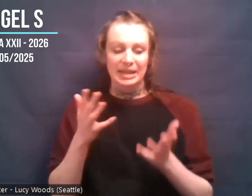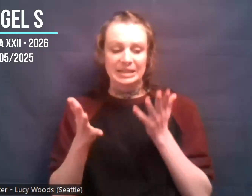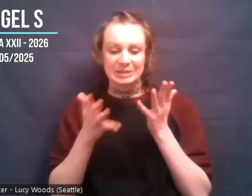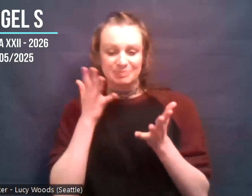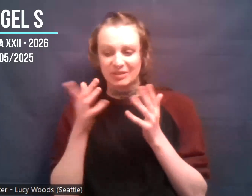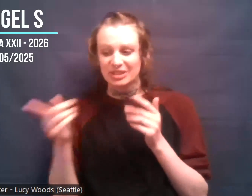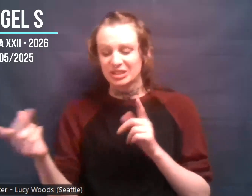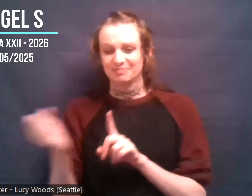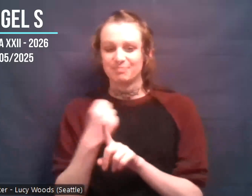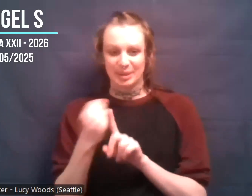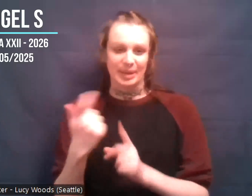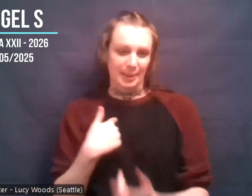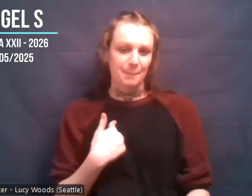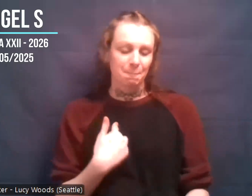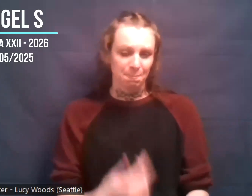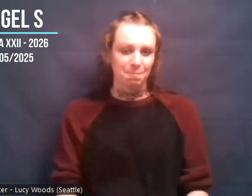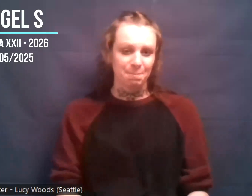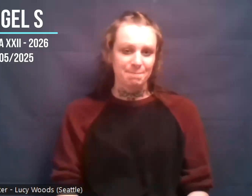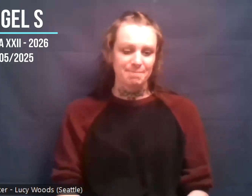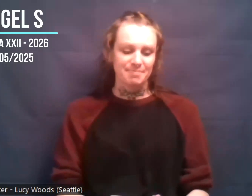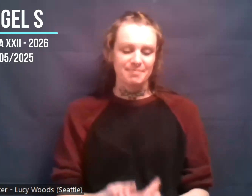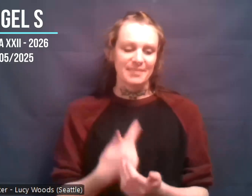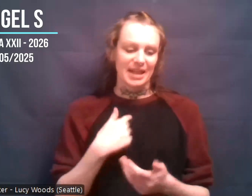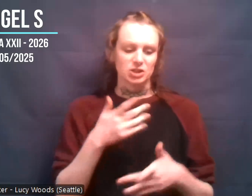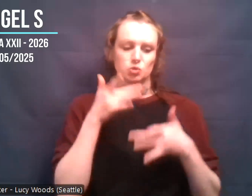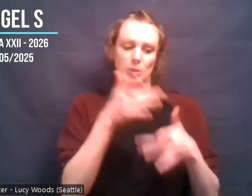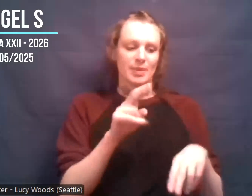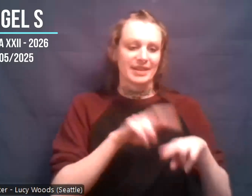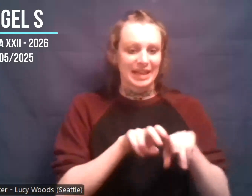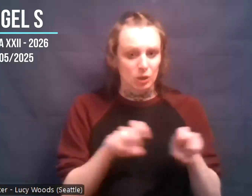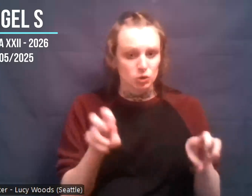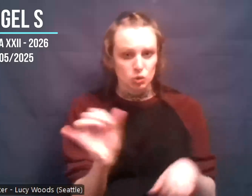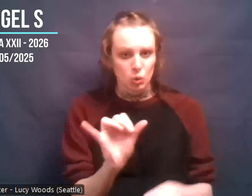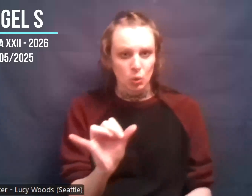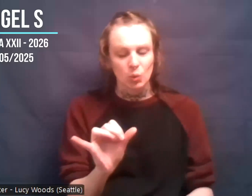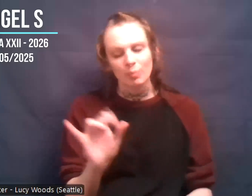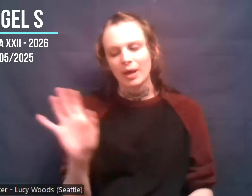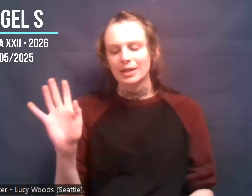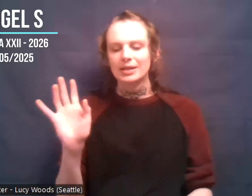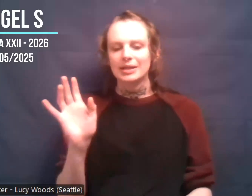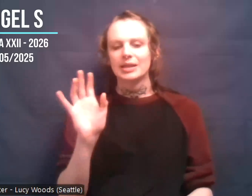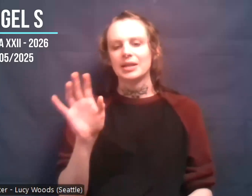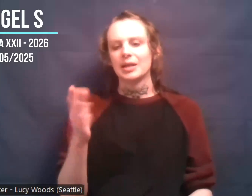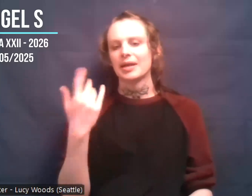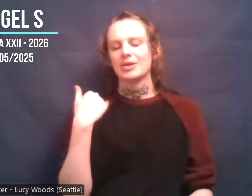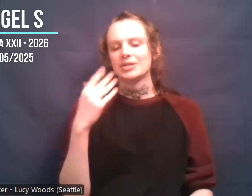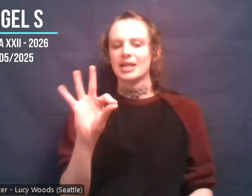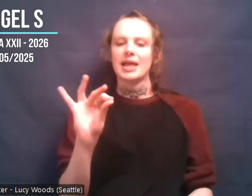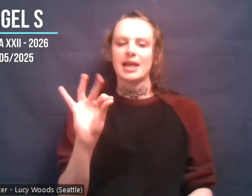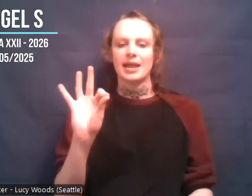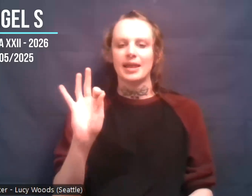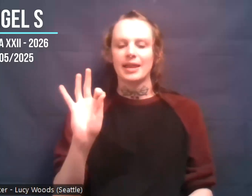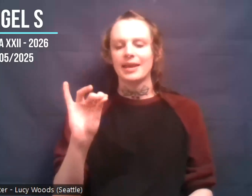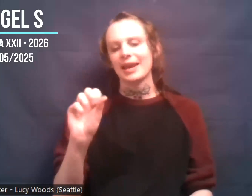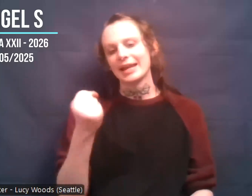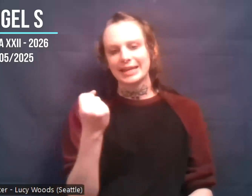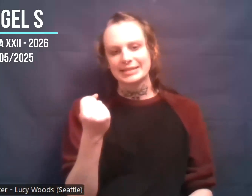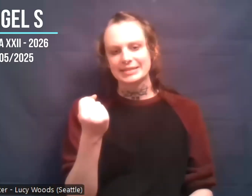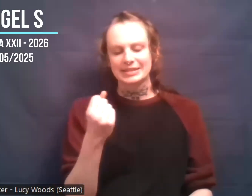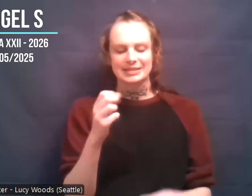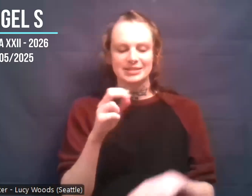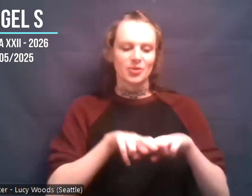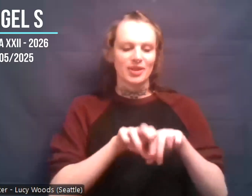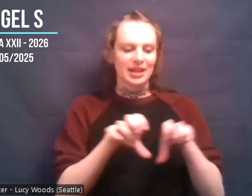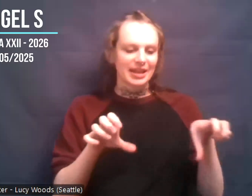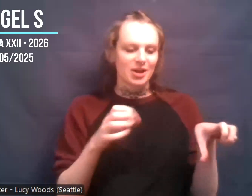on her couch. But, it was the 90s. So her couch was covered in plastic and everything was fine, but she was still pretty upset.